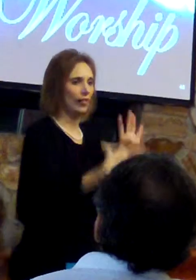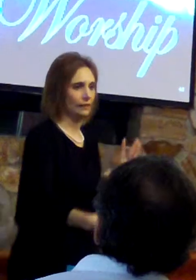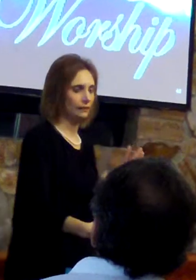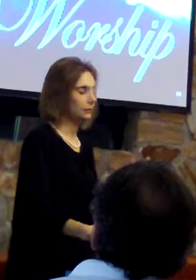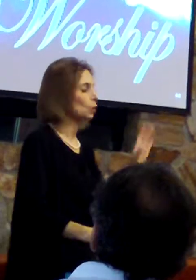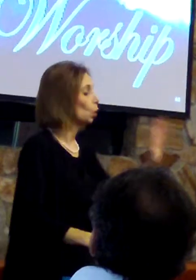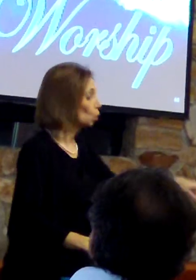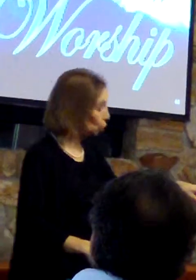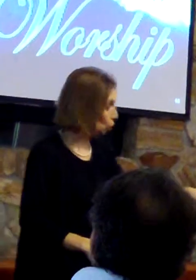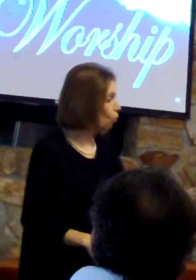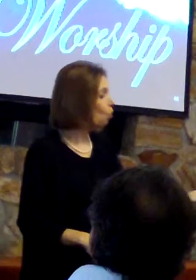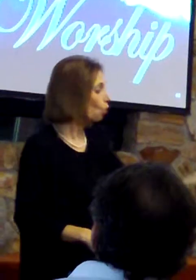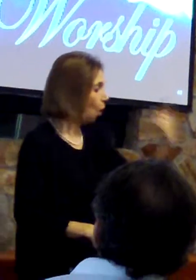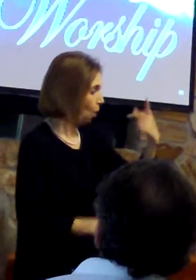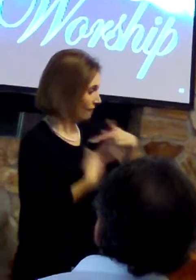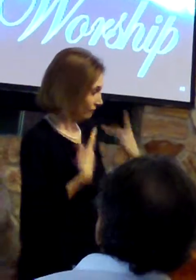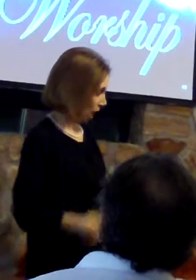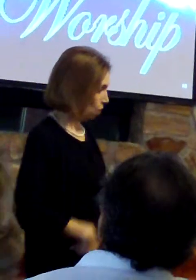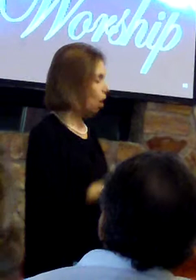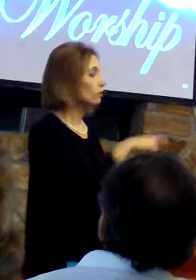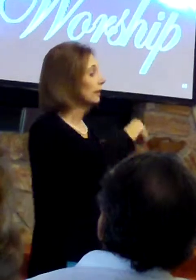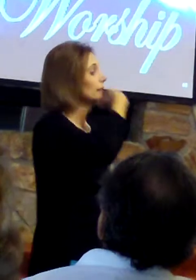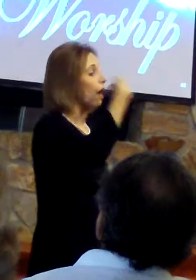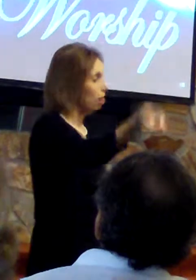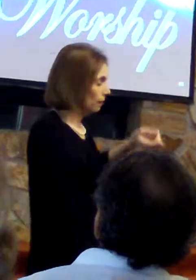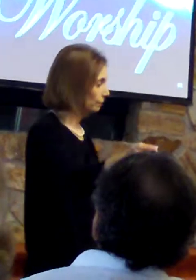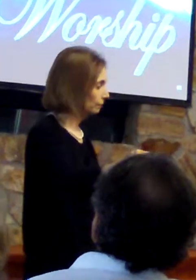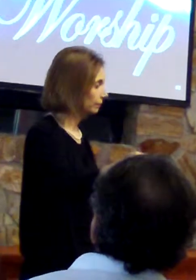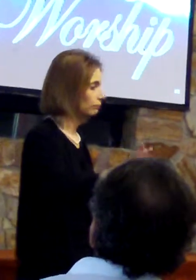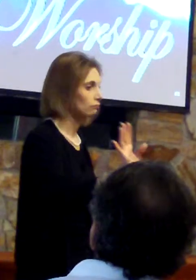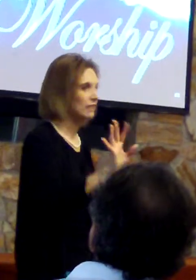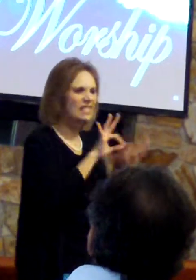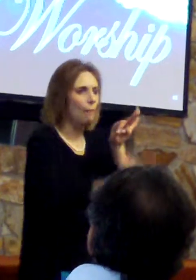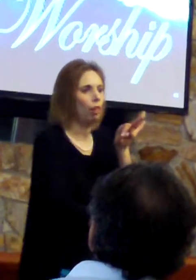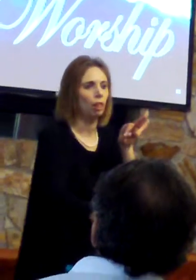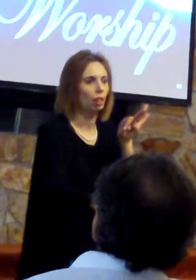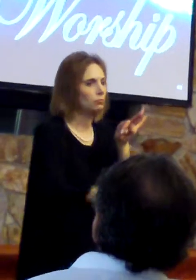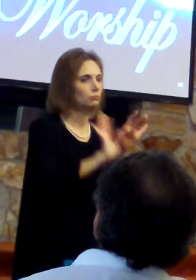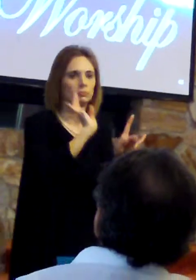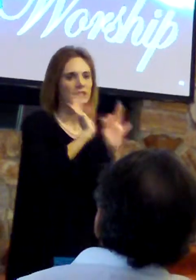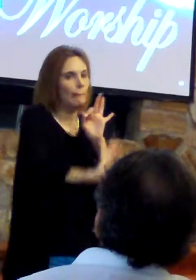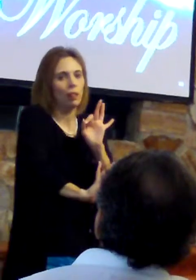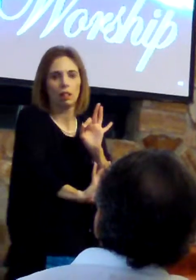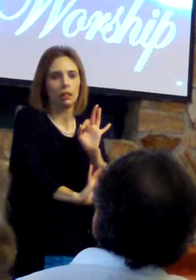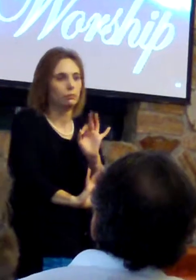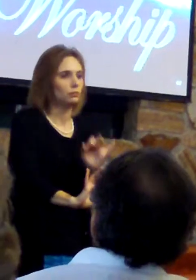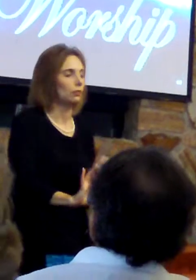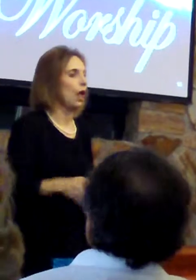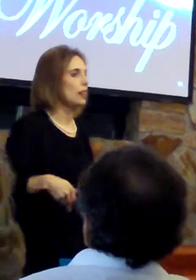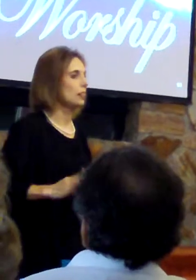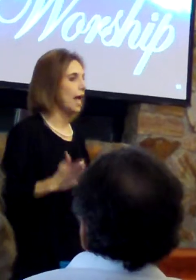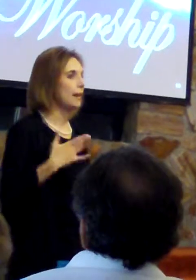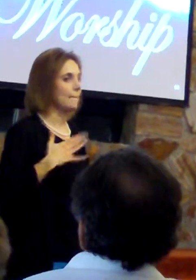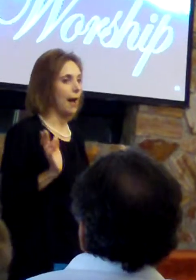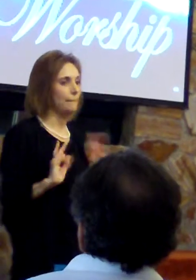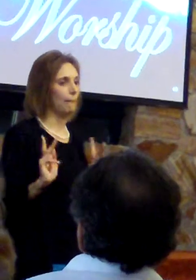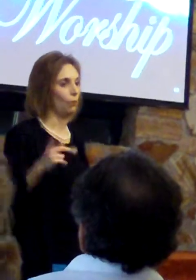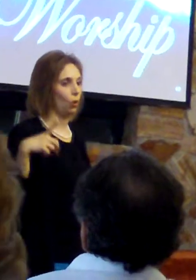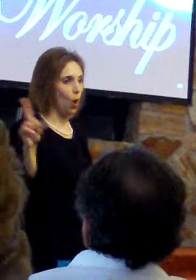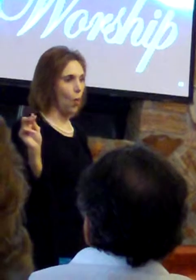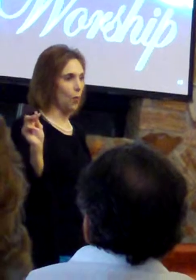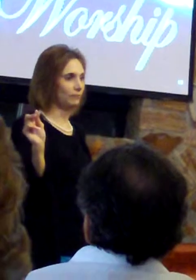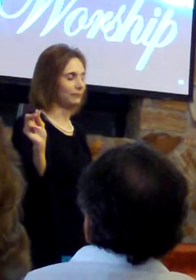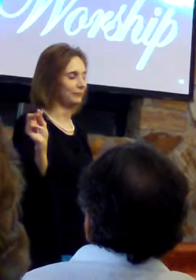Pharaoh. And I want you to tell Pharaoh, Pharaoh, this message real simple, Pharaoh. Let my people